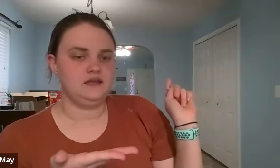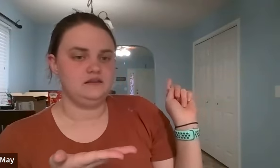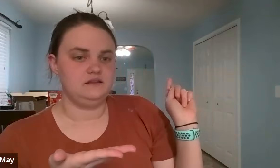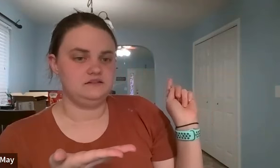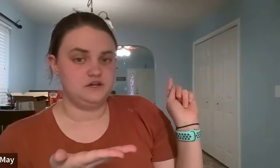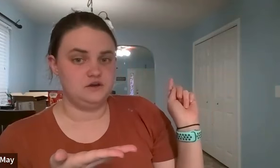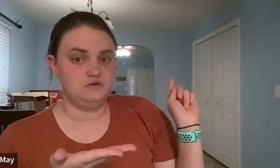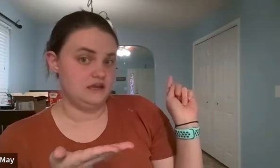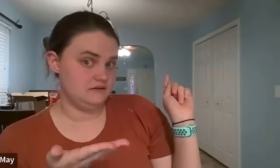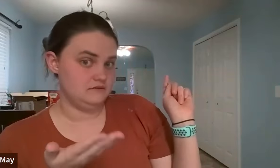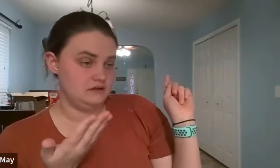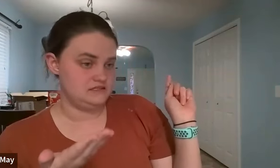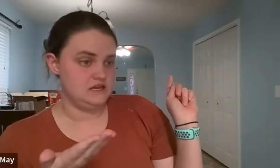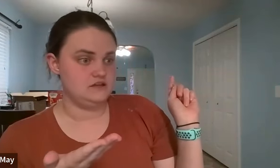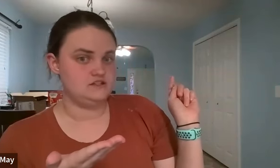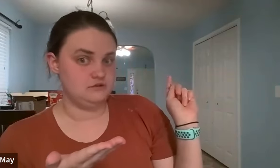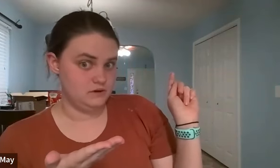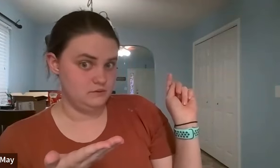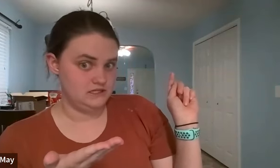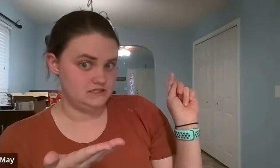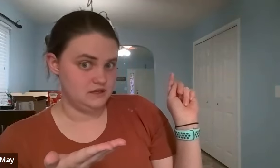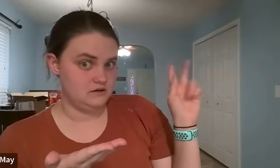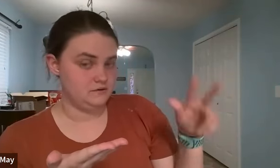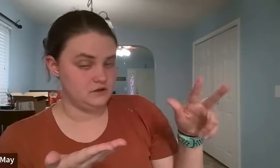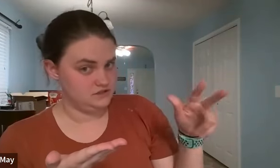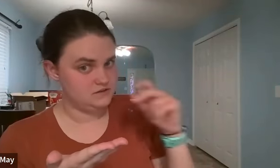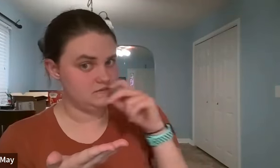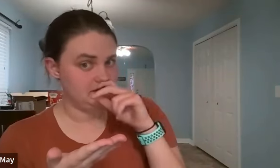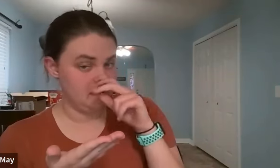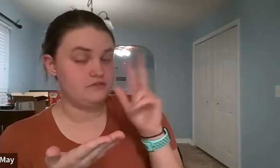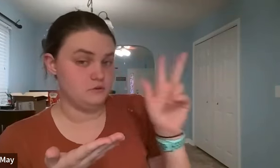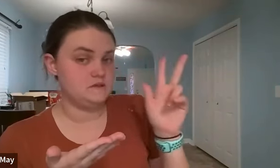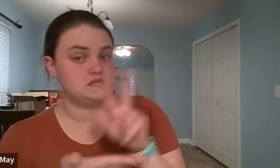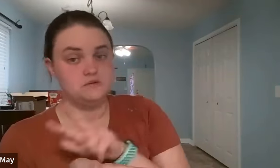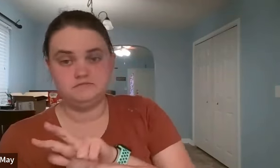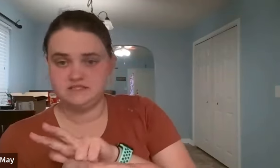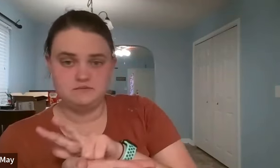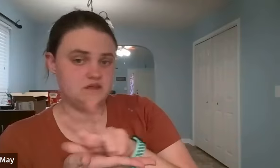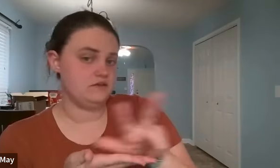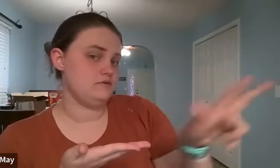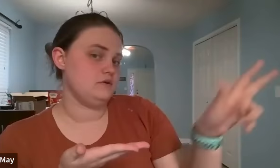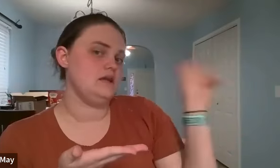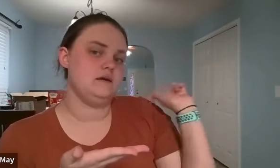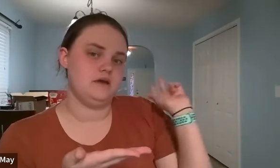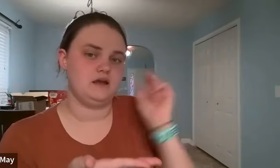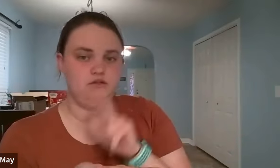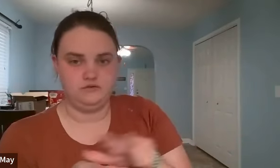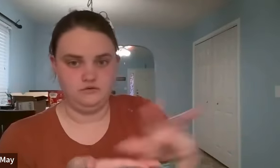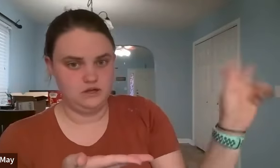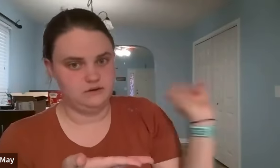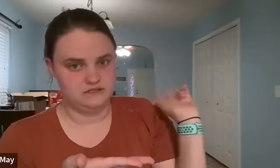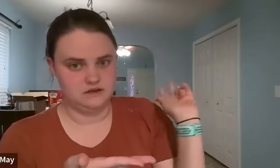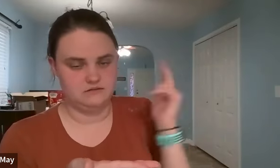And so like I said, so 3 weeks ago, if you were going to do something like that, 3 weeks ago, same thing, 3 and back, 3 weeks ago.